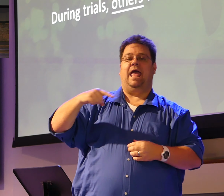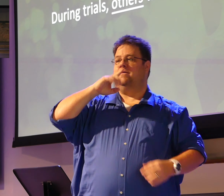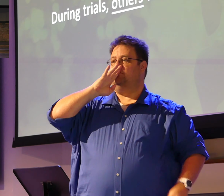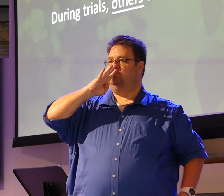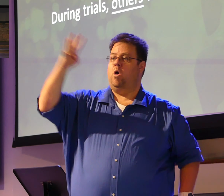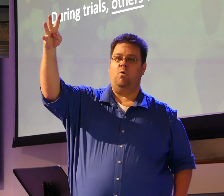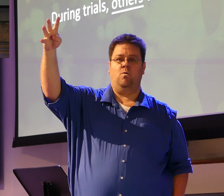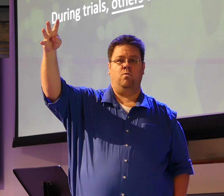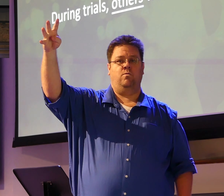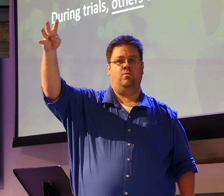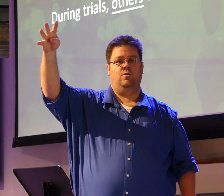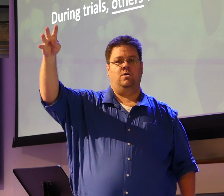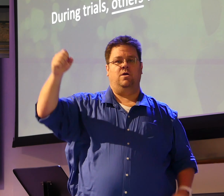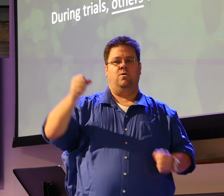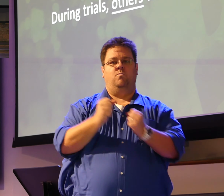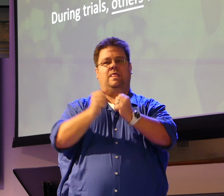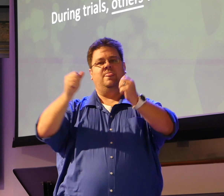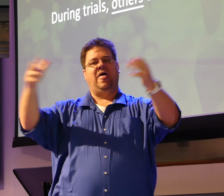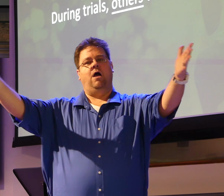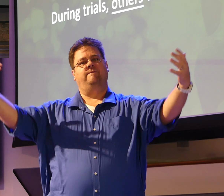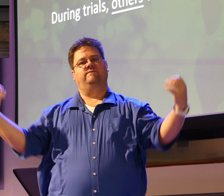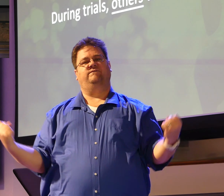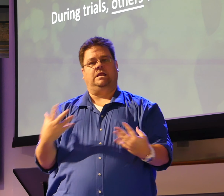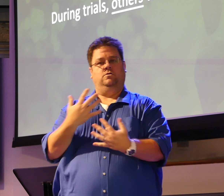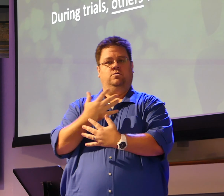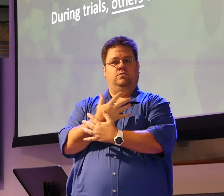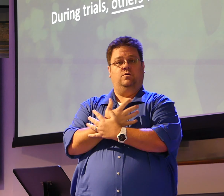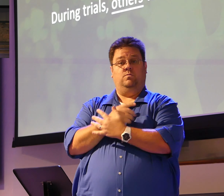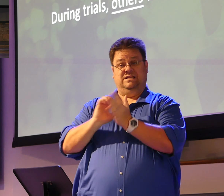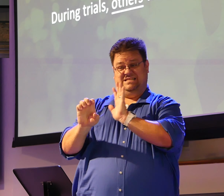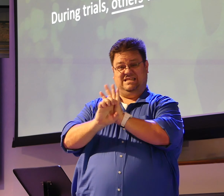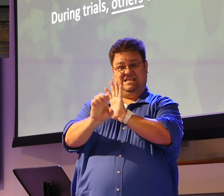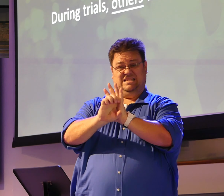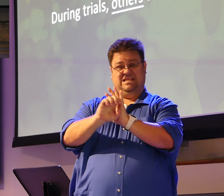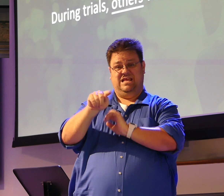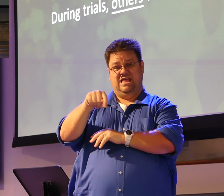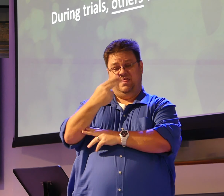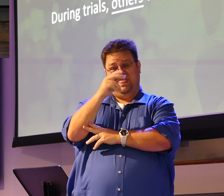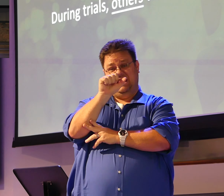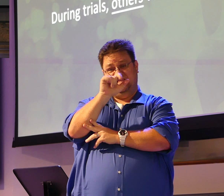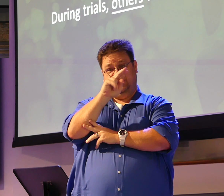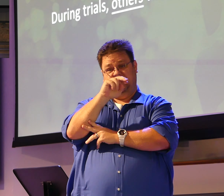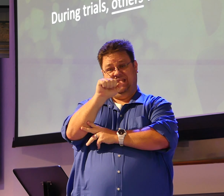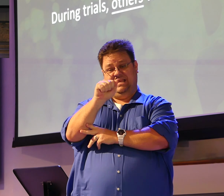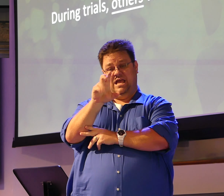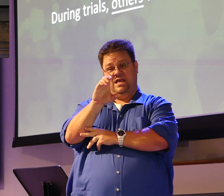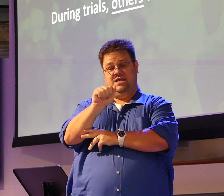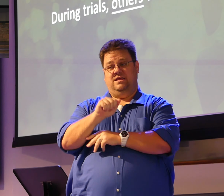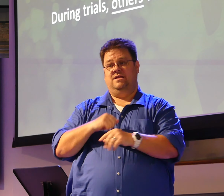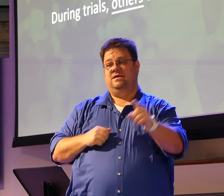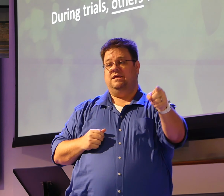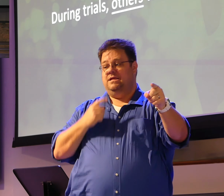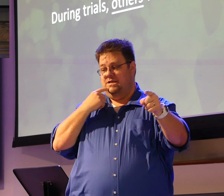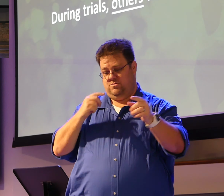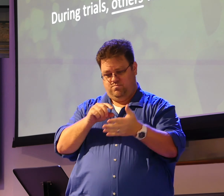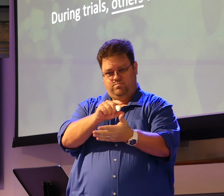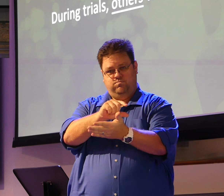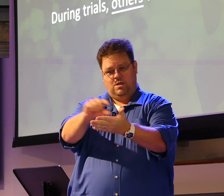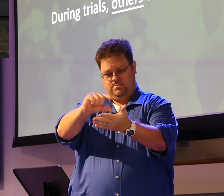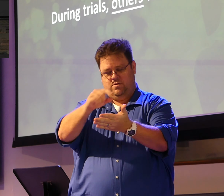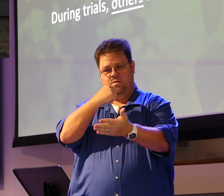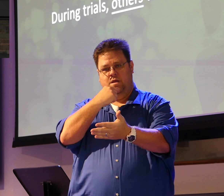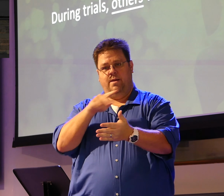they have dared to speak the word without fear another great example are the thessalonian believers look at the next passage